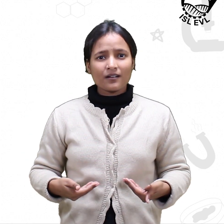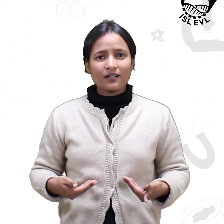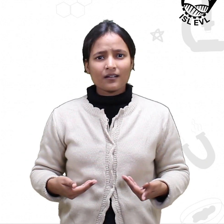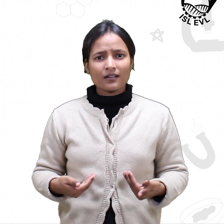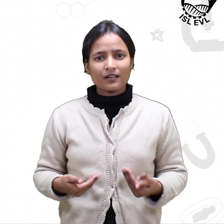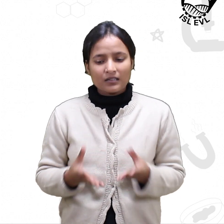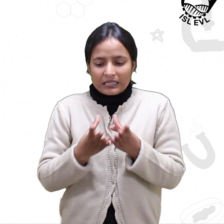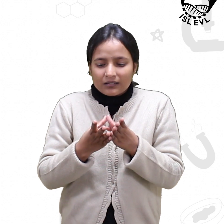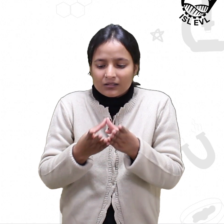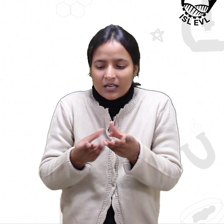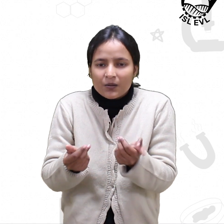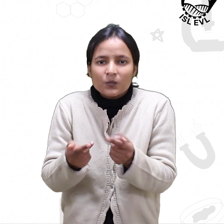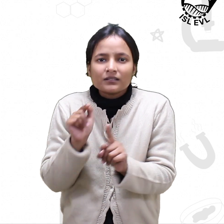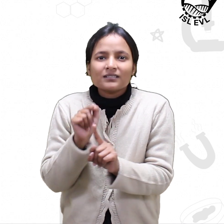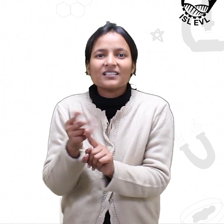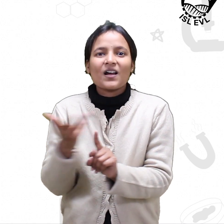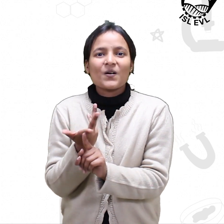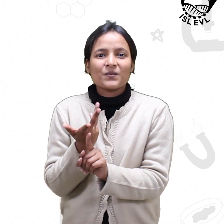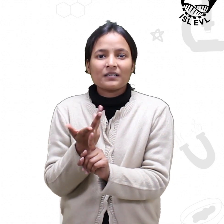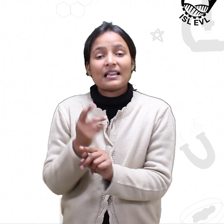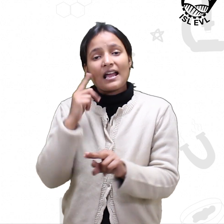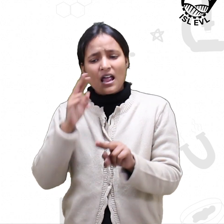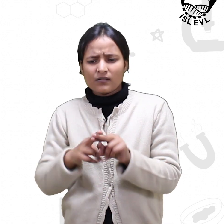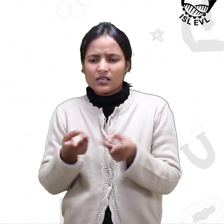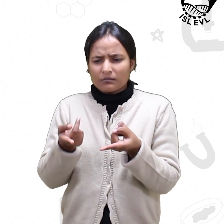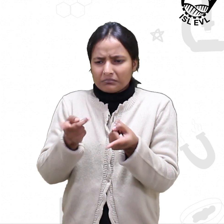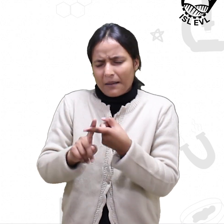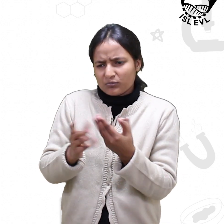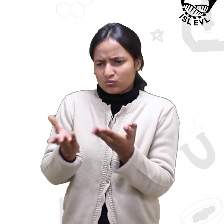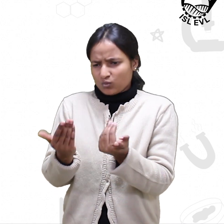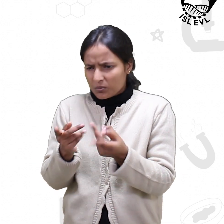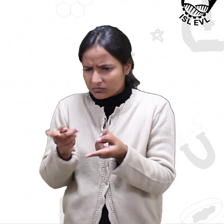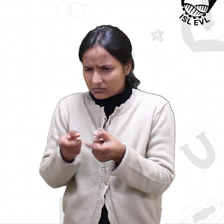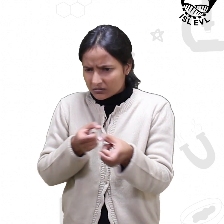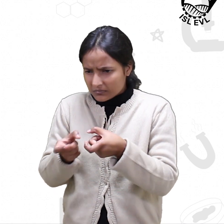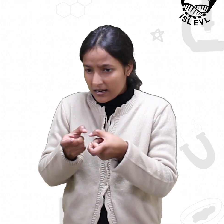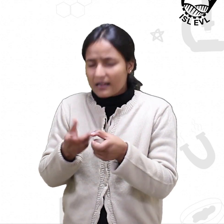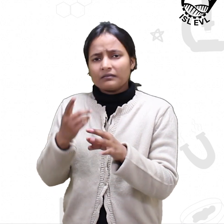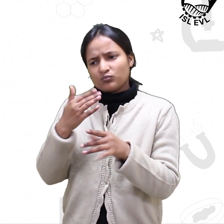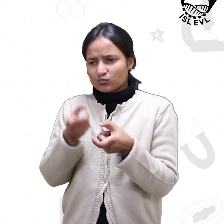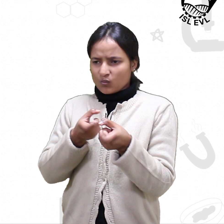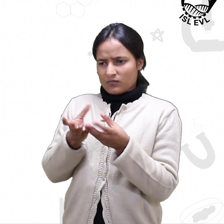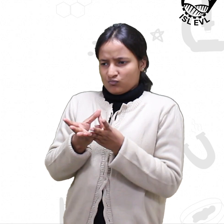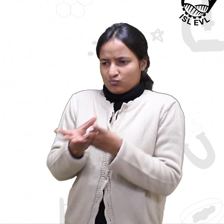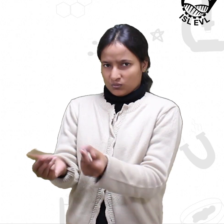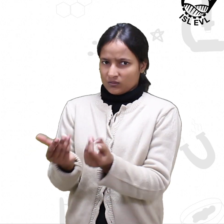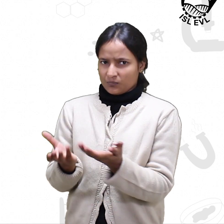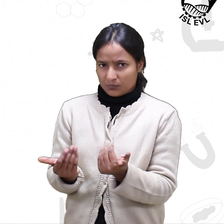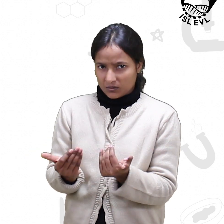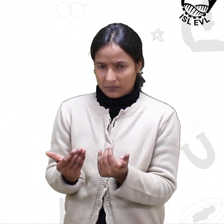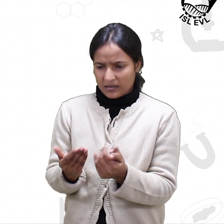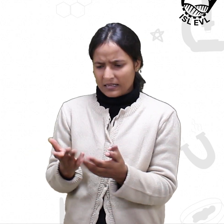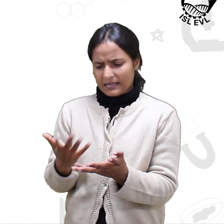walking. So diagnosis would be, there should be, under a normal case, normal situation, a